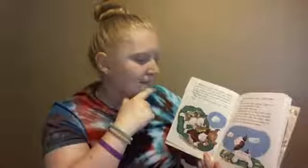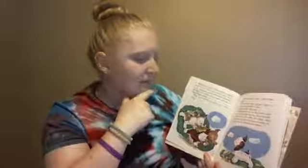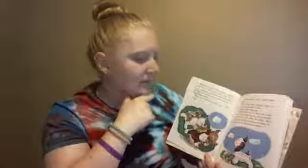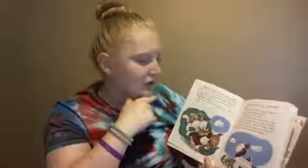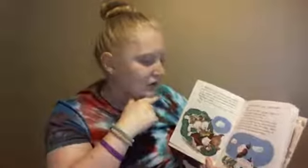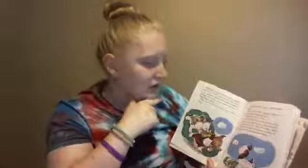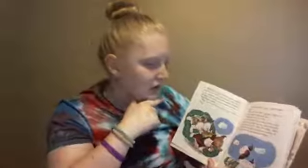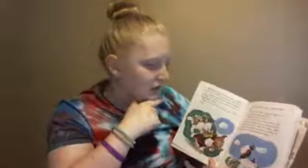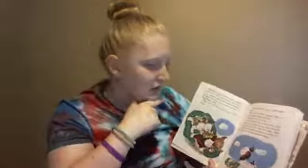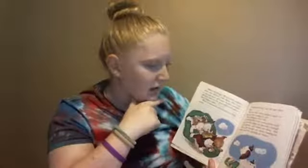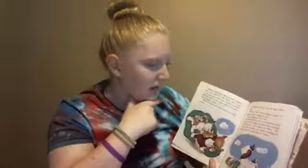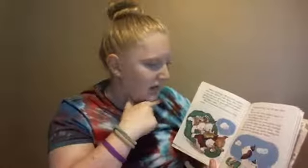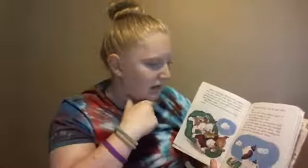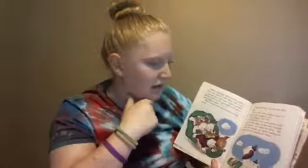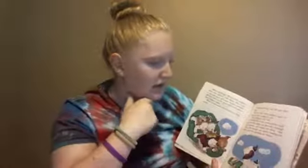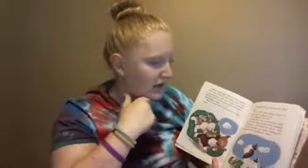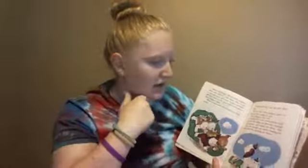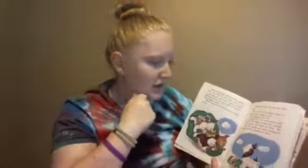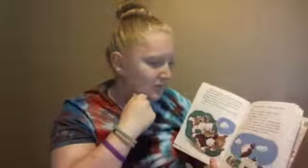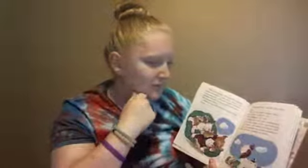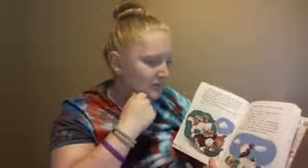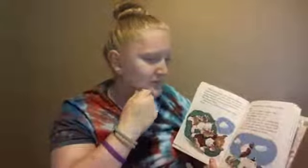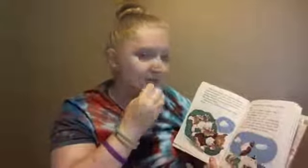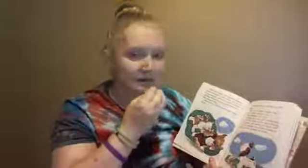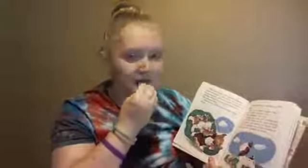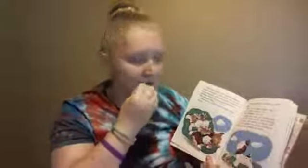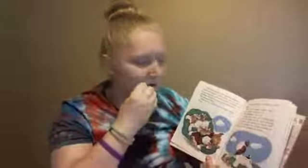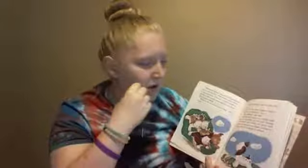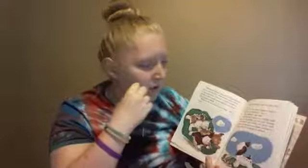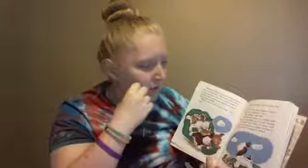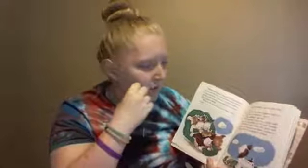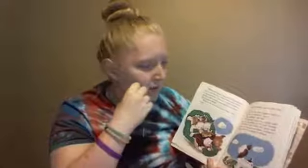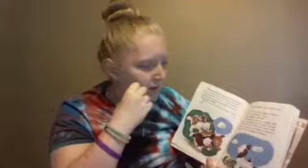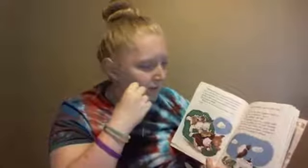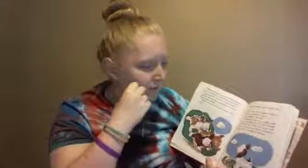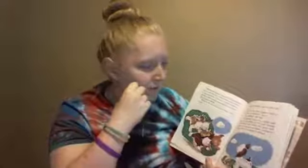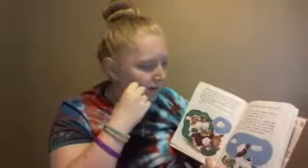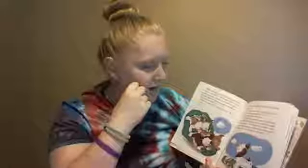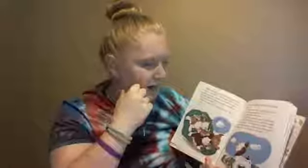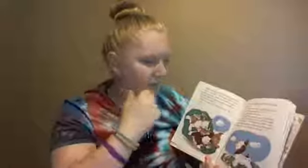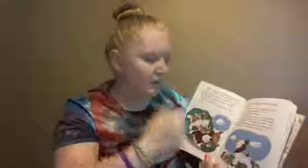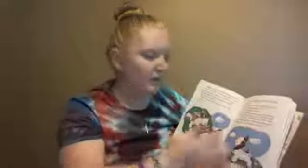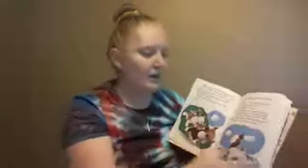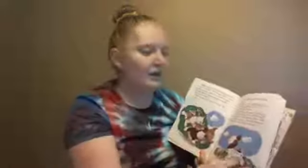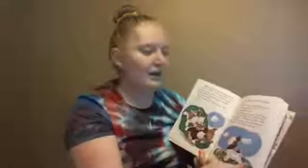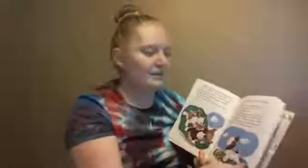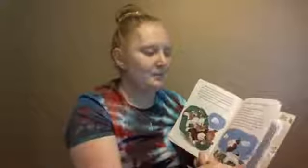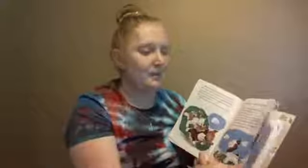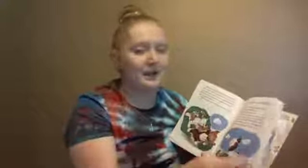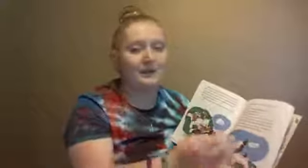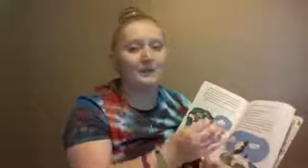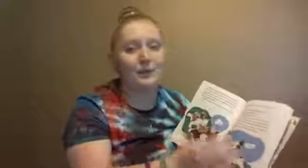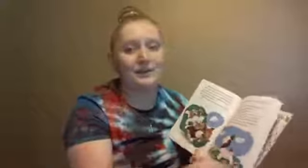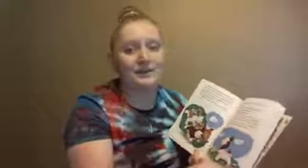And there, sure enough, was dinner waiting for them with rice pudding for